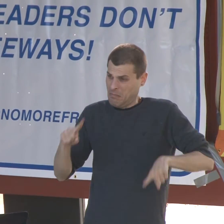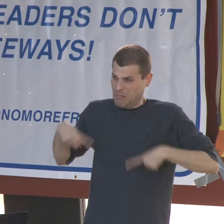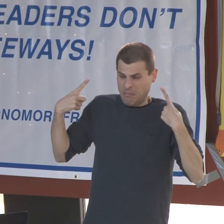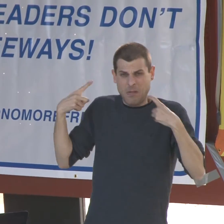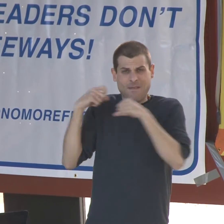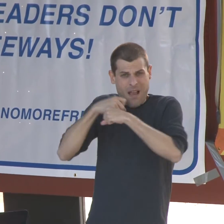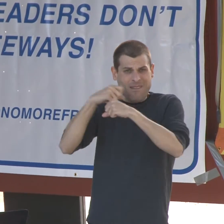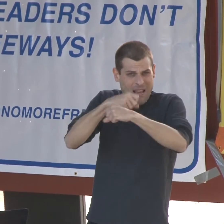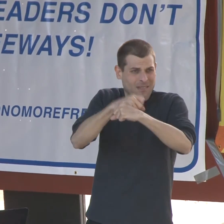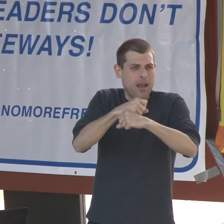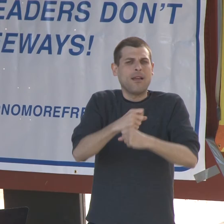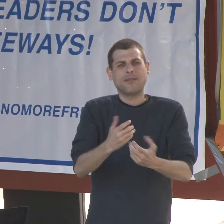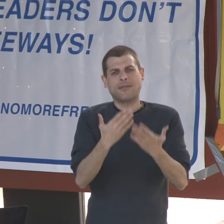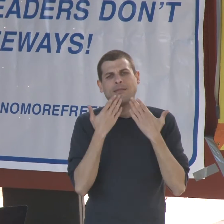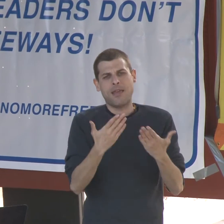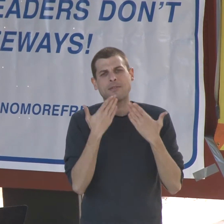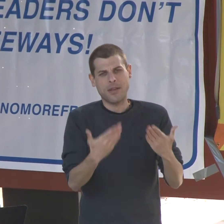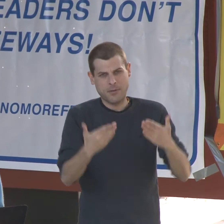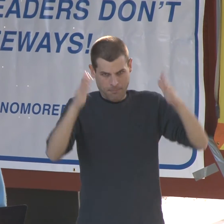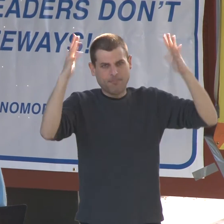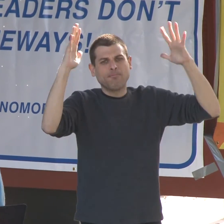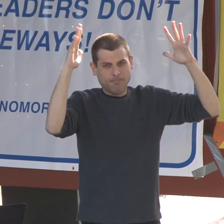initiated.